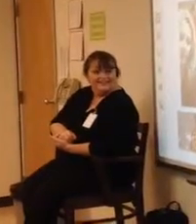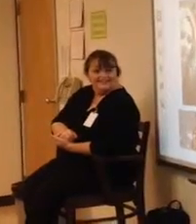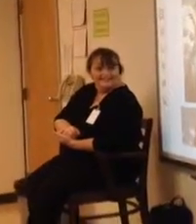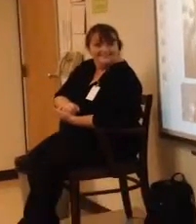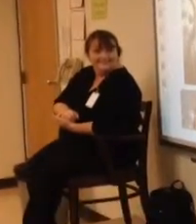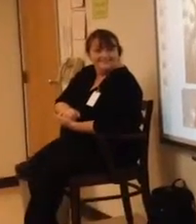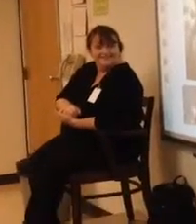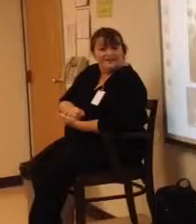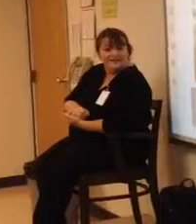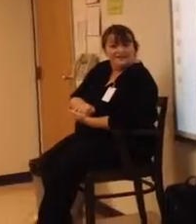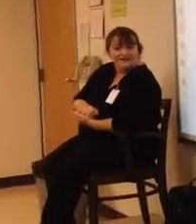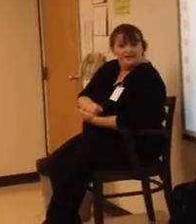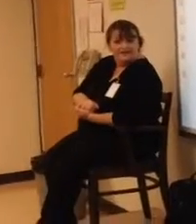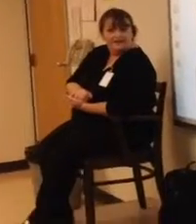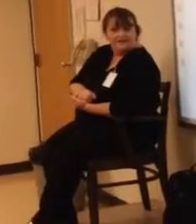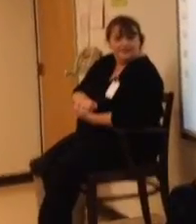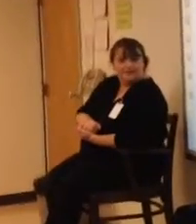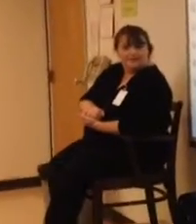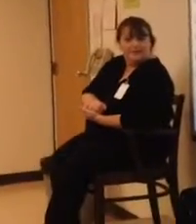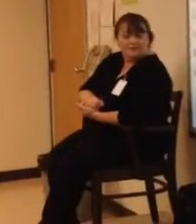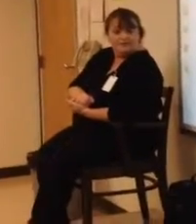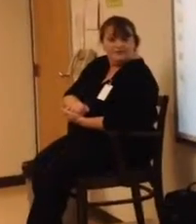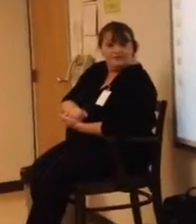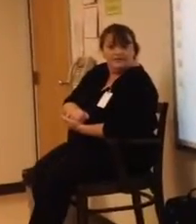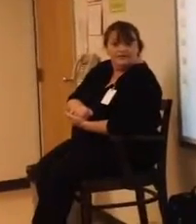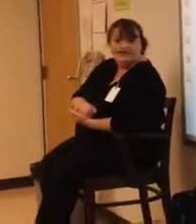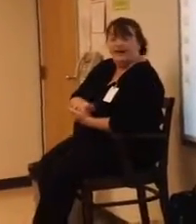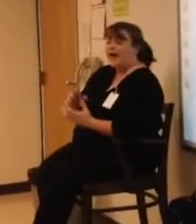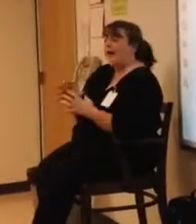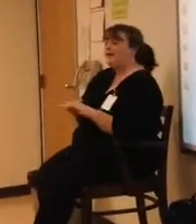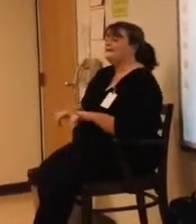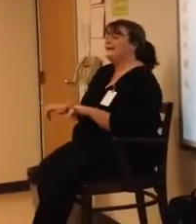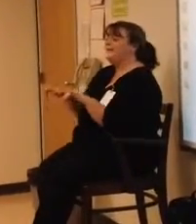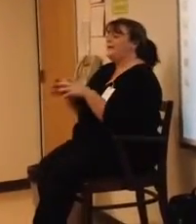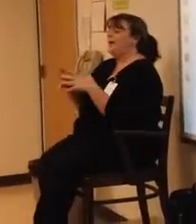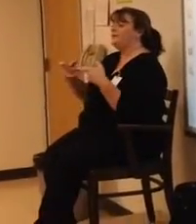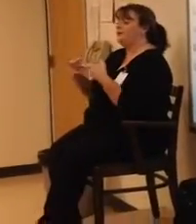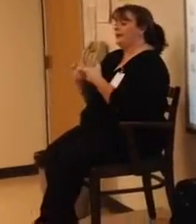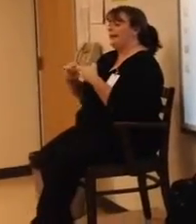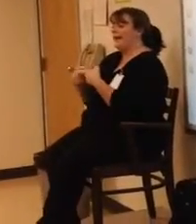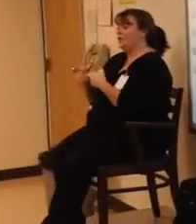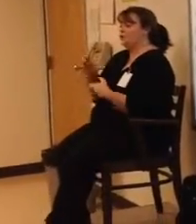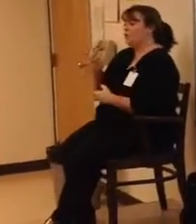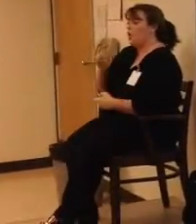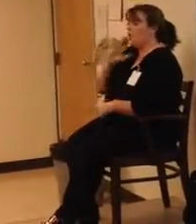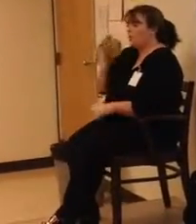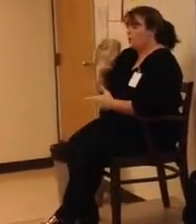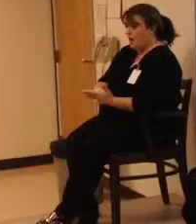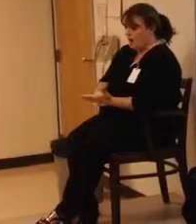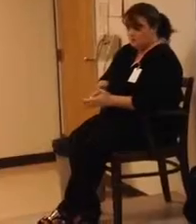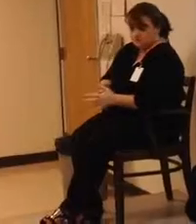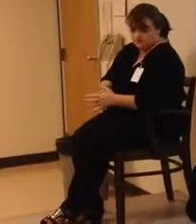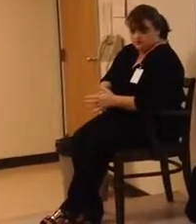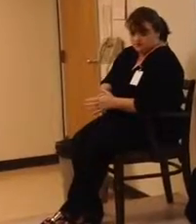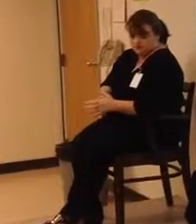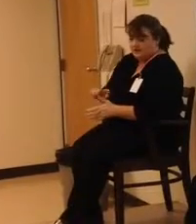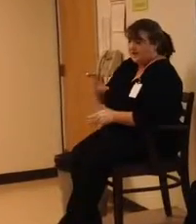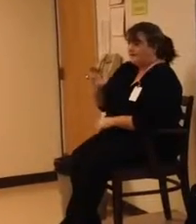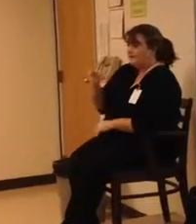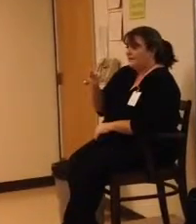He wants to know about what a typical electric car would cost. Yeah, typical electric car, so say the Chevy Volt, which is the range extending hybrid